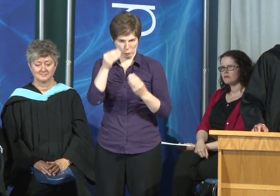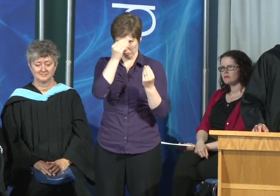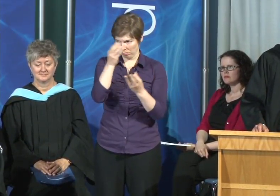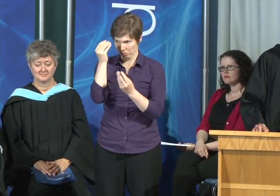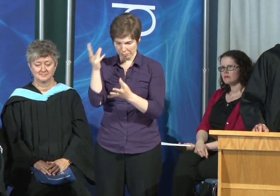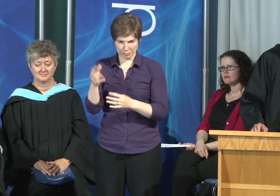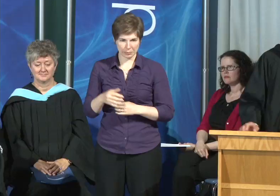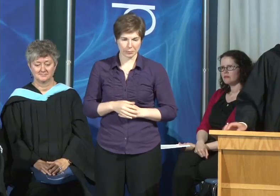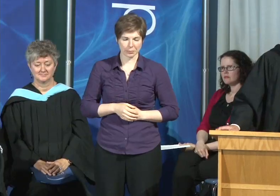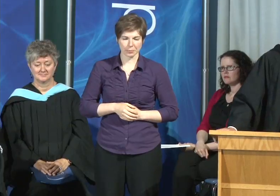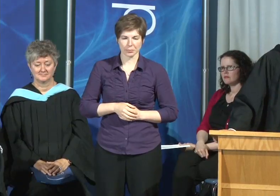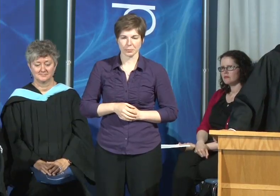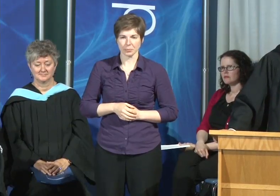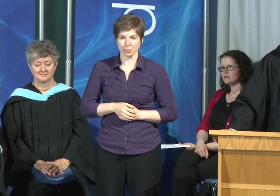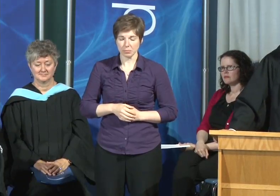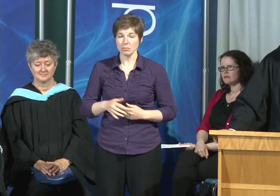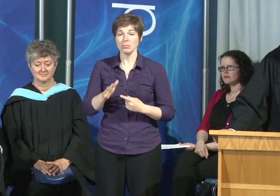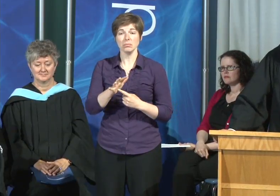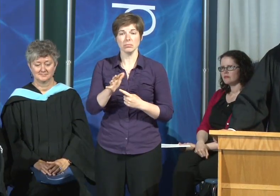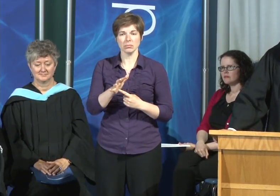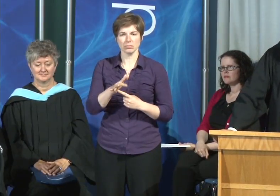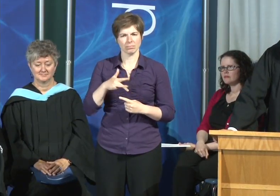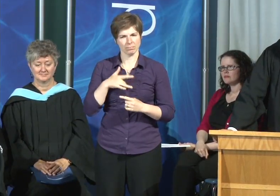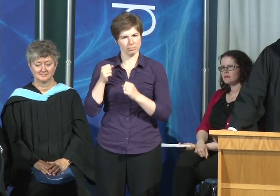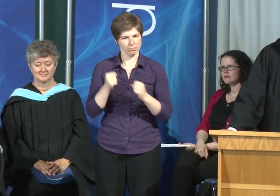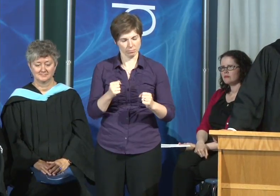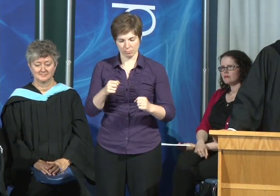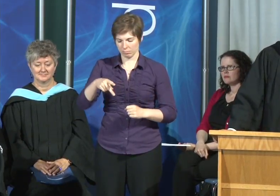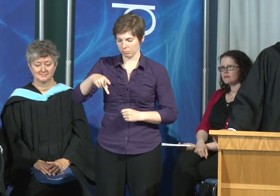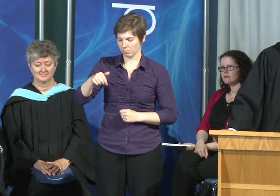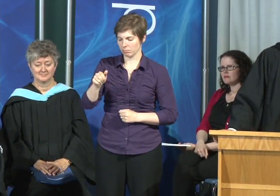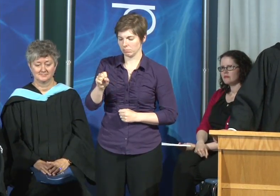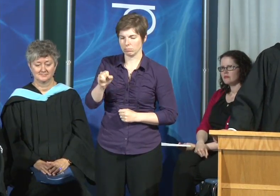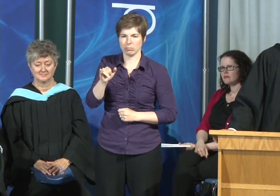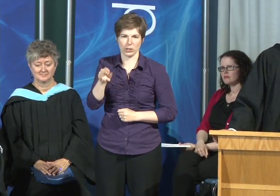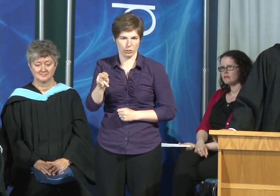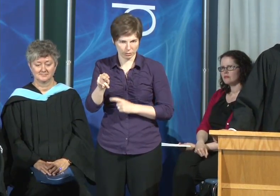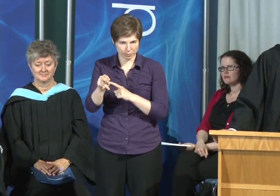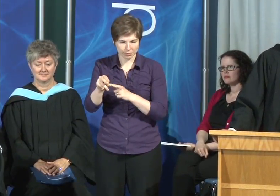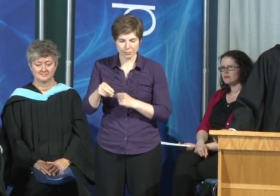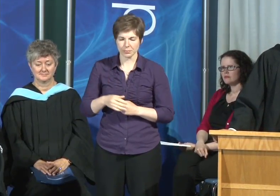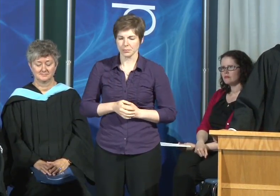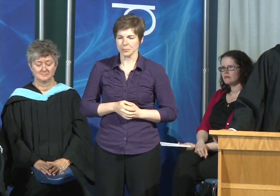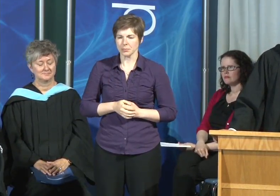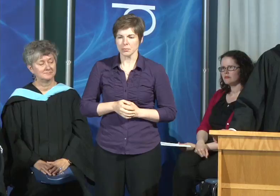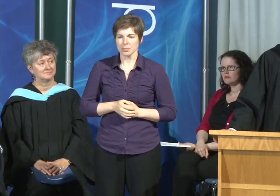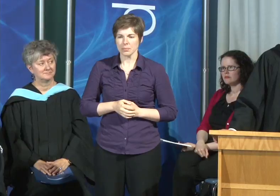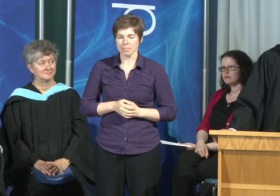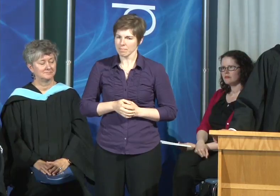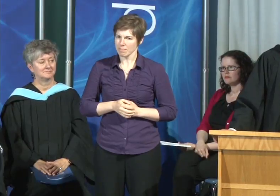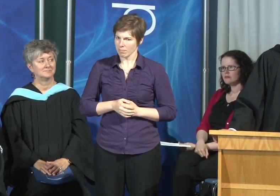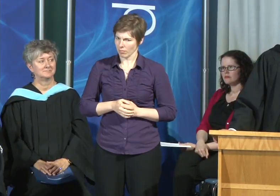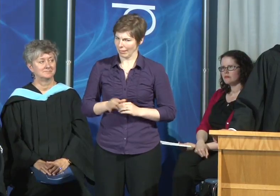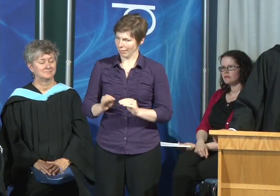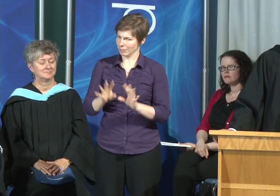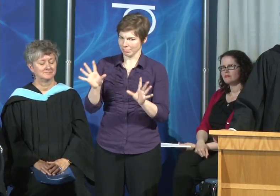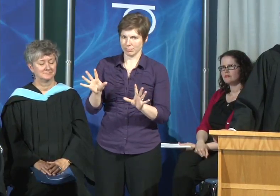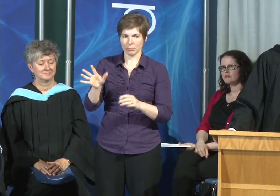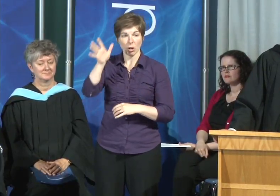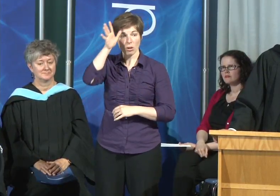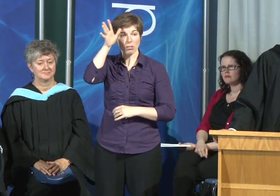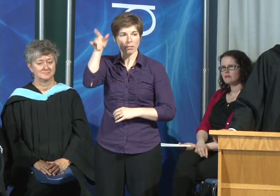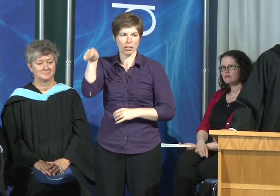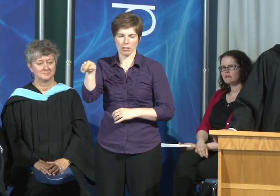afternoon. The first was passion. You know, it was very, very evident that my grandfather really,